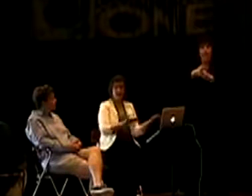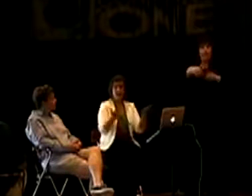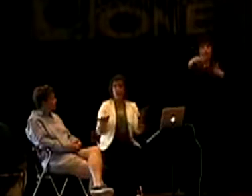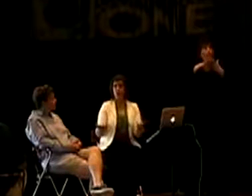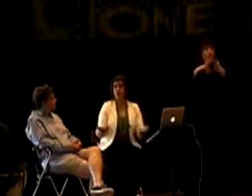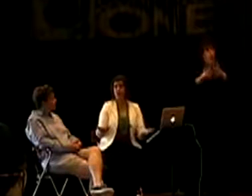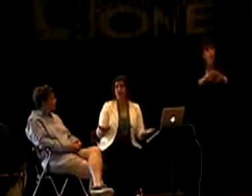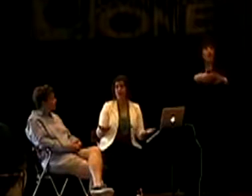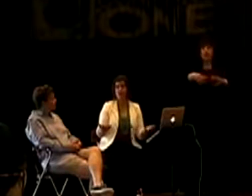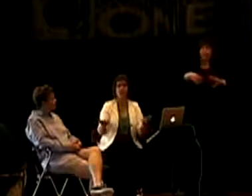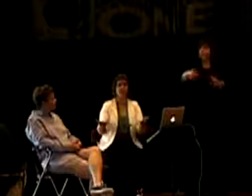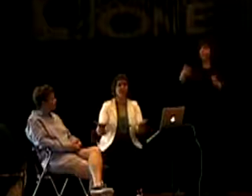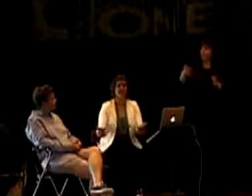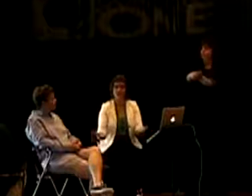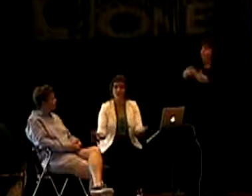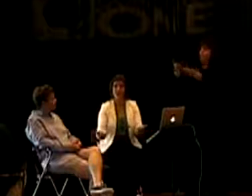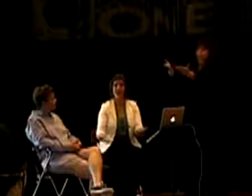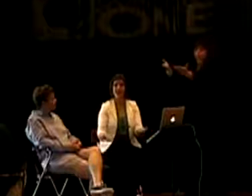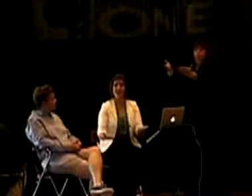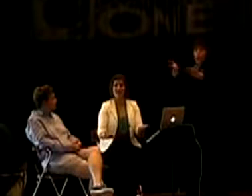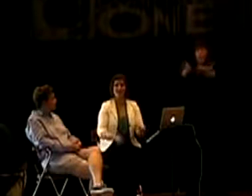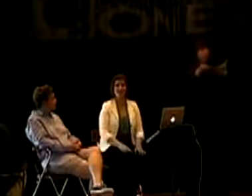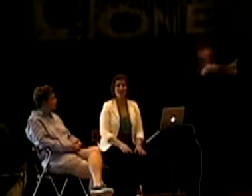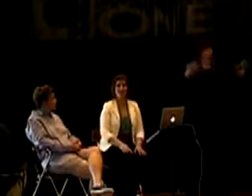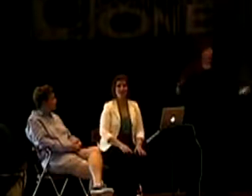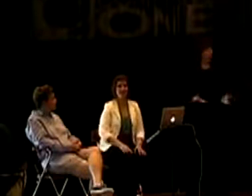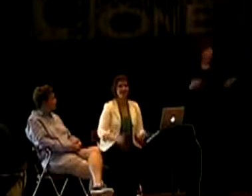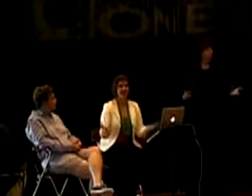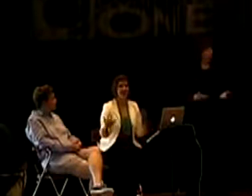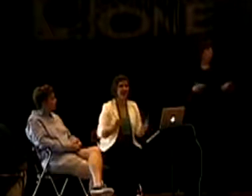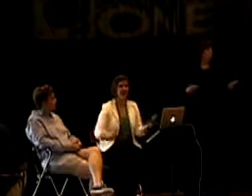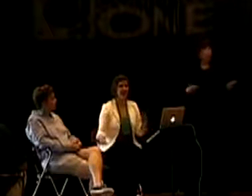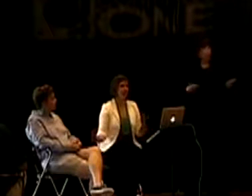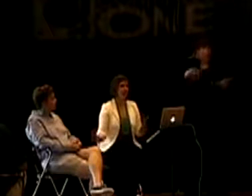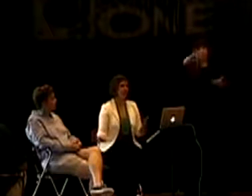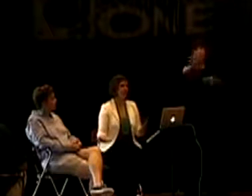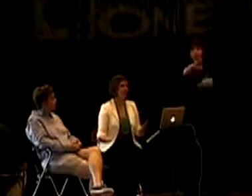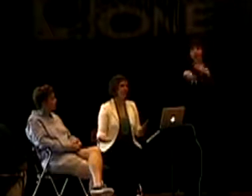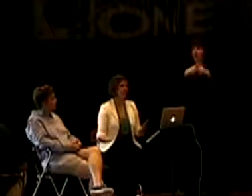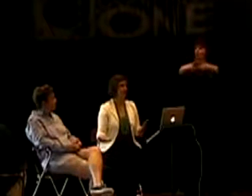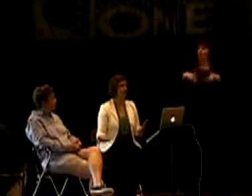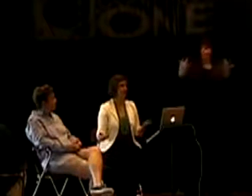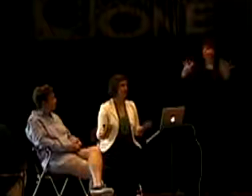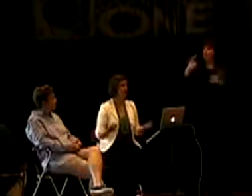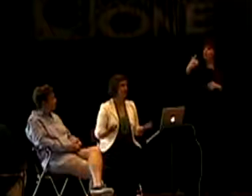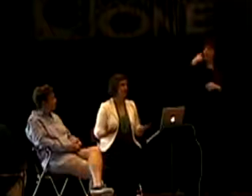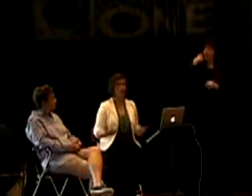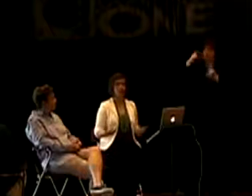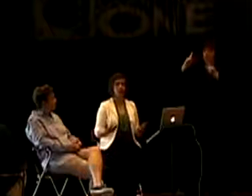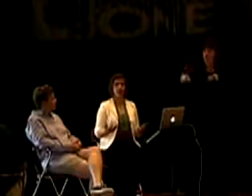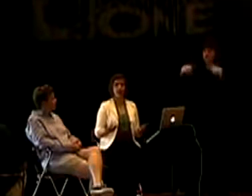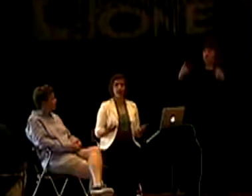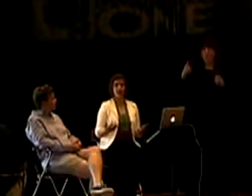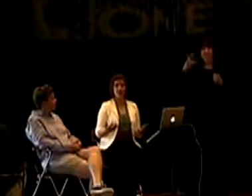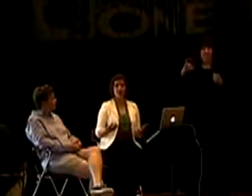community, or you in this room right now. So this kind of event that we're doing here is part of our